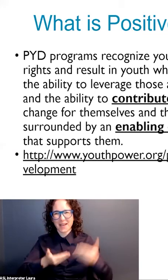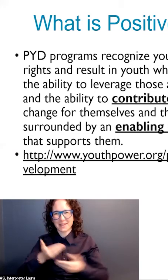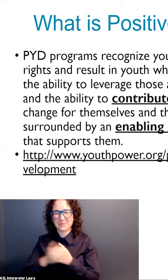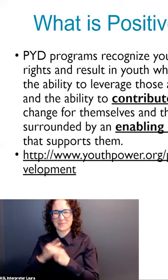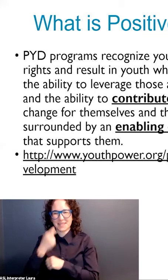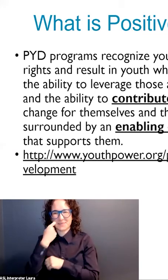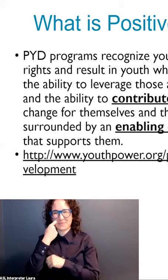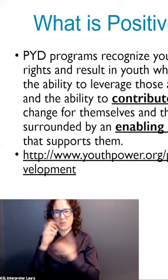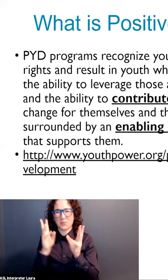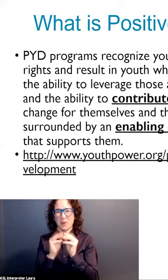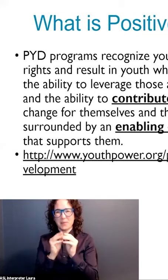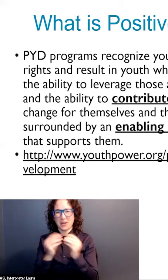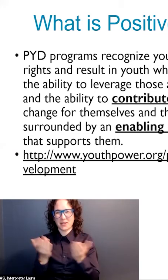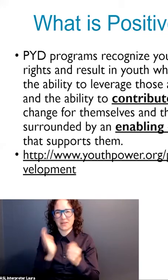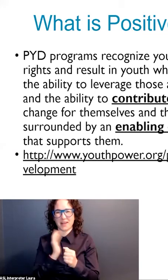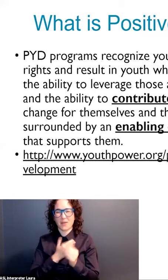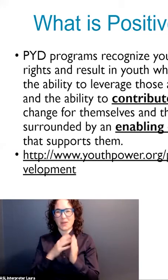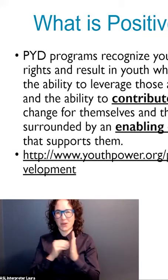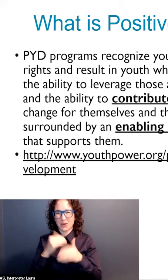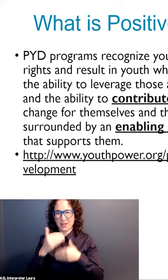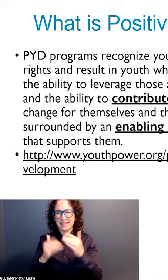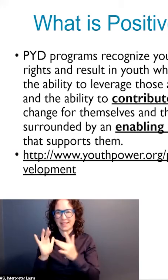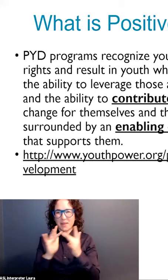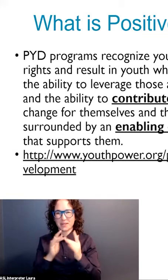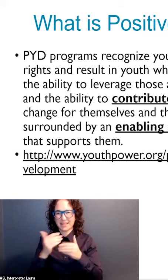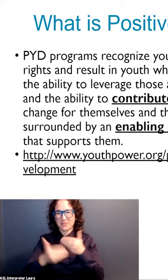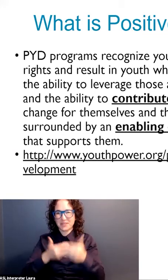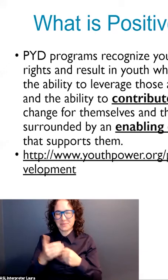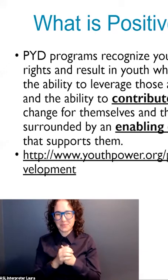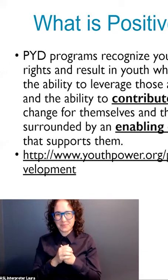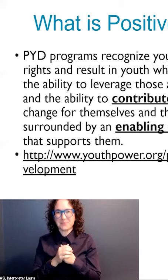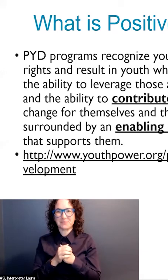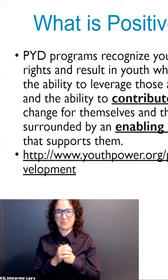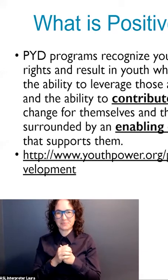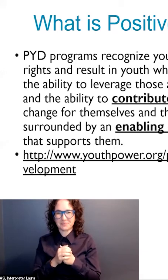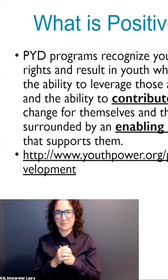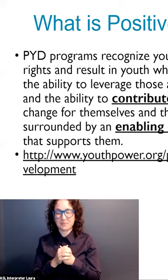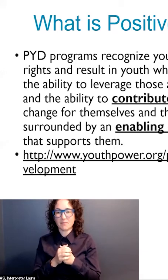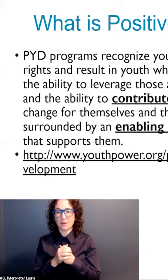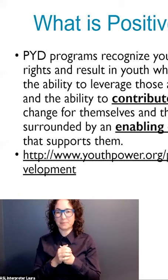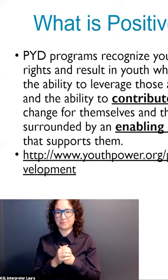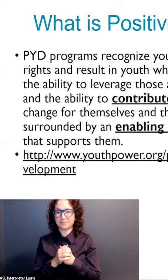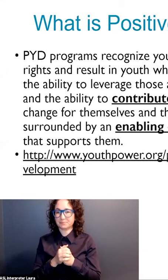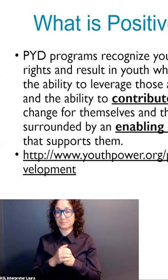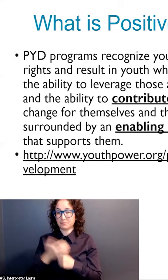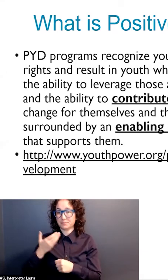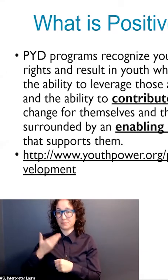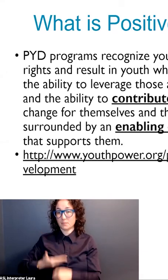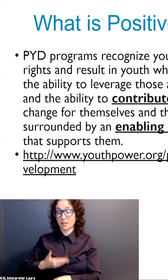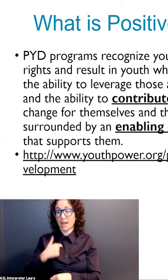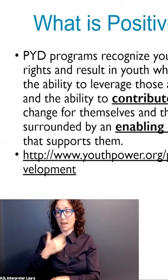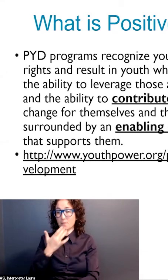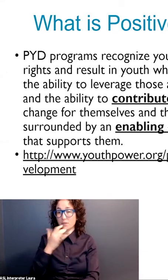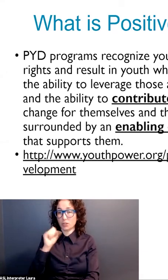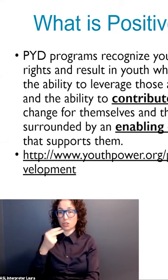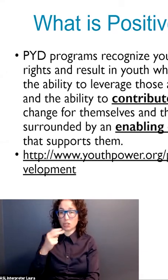webinar in our Learning Network webinar series. I am using she, her as